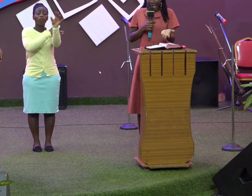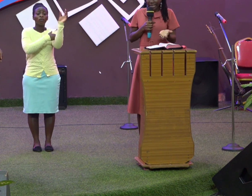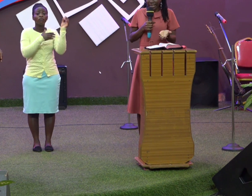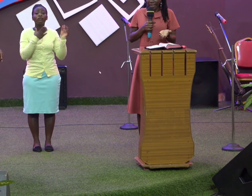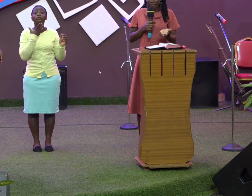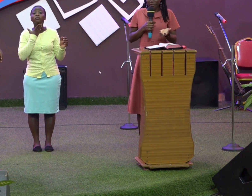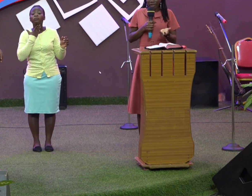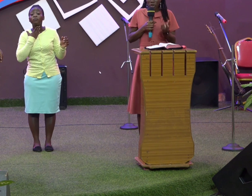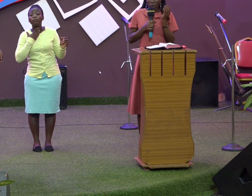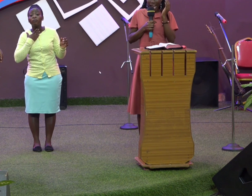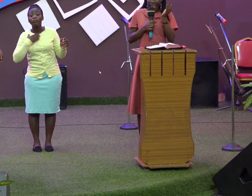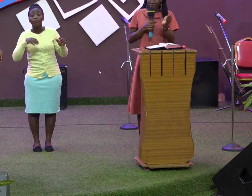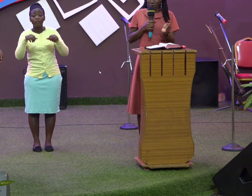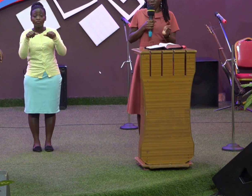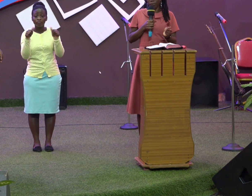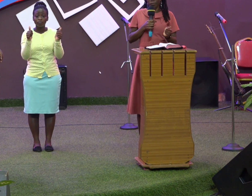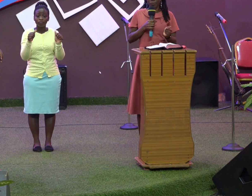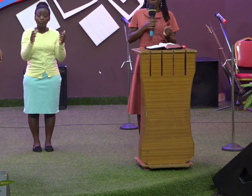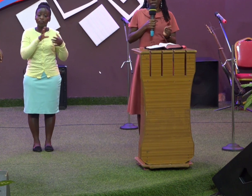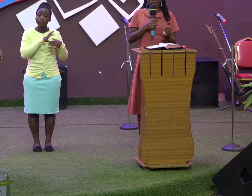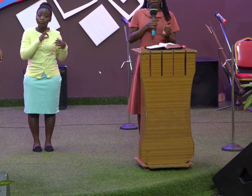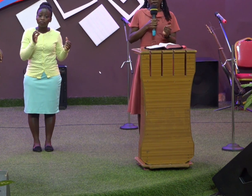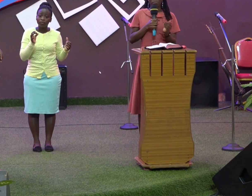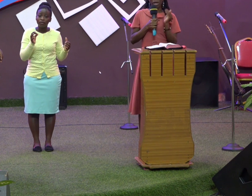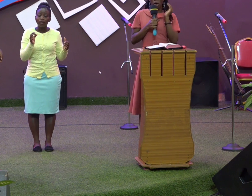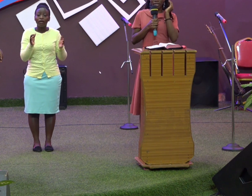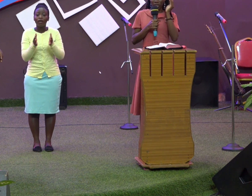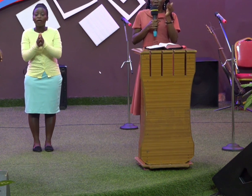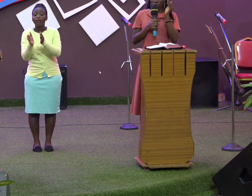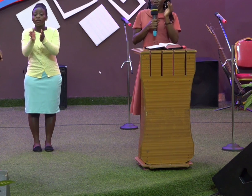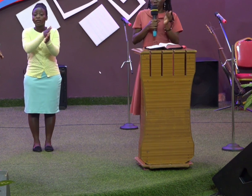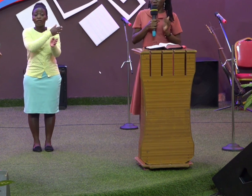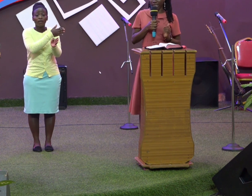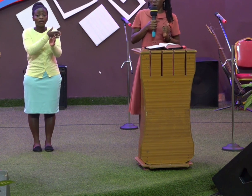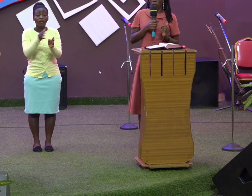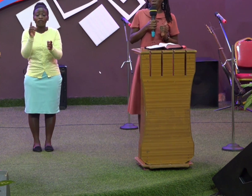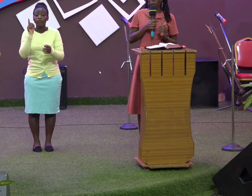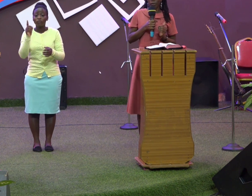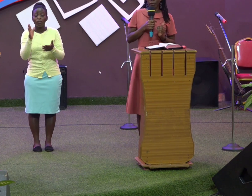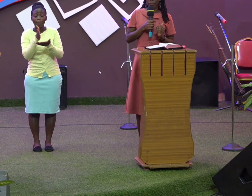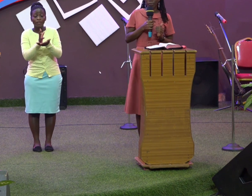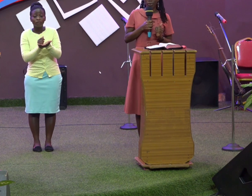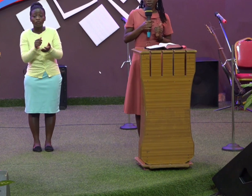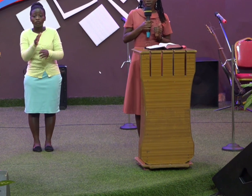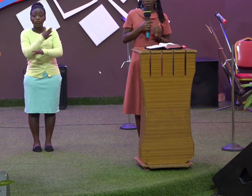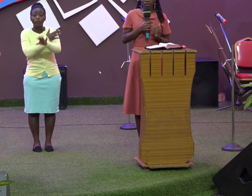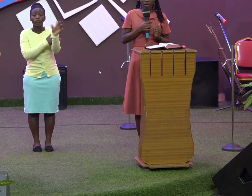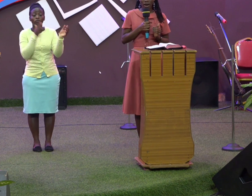good state to guide you, because he knows what you do not know.